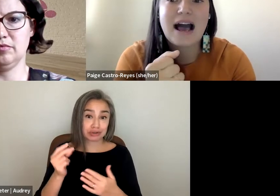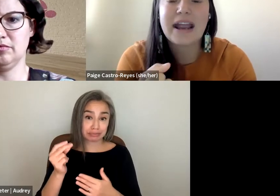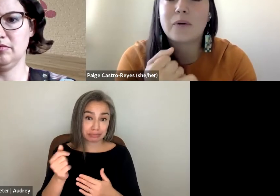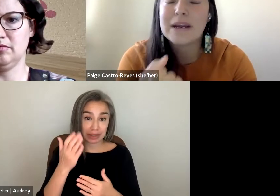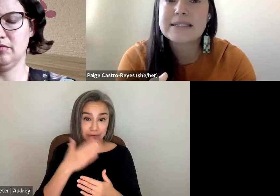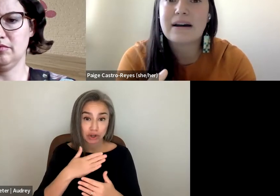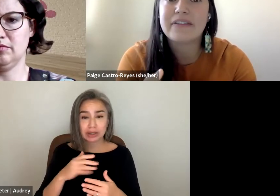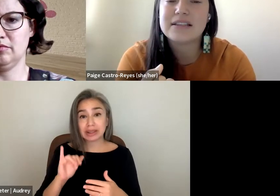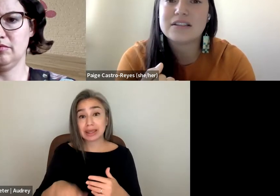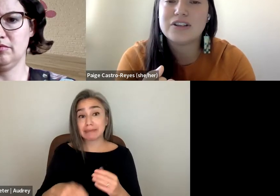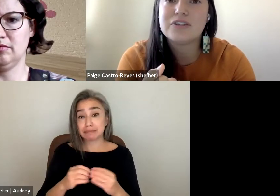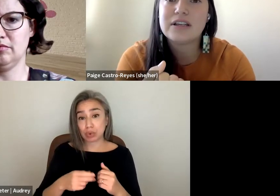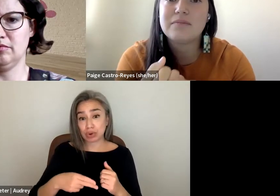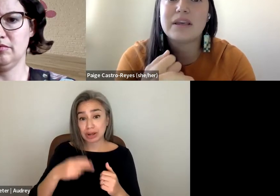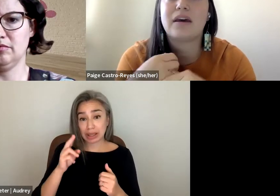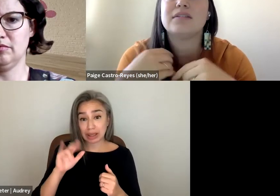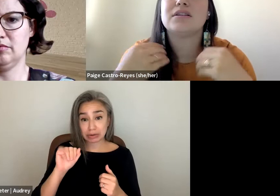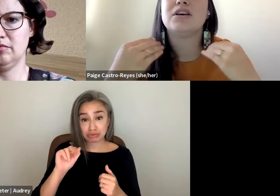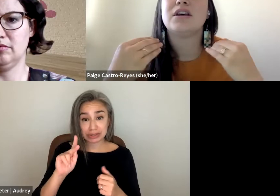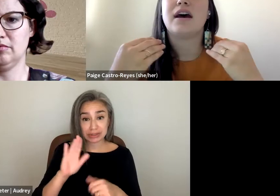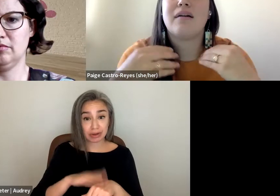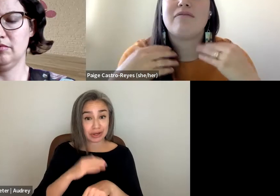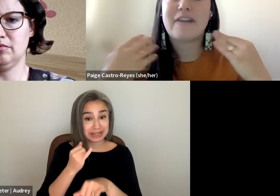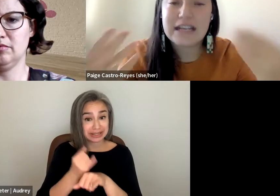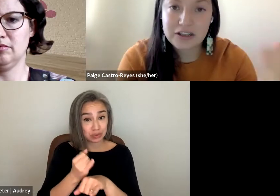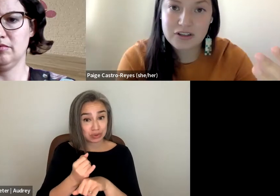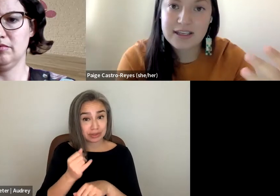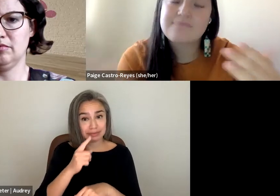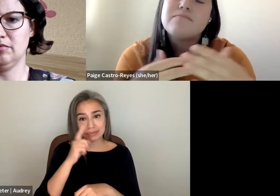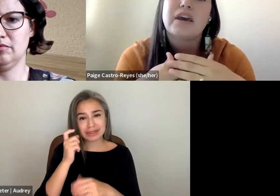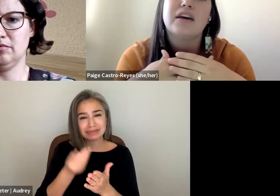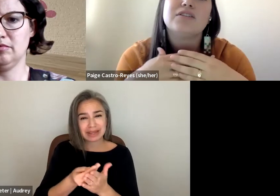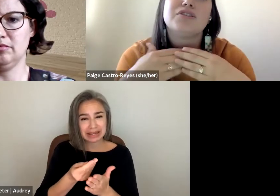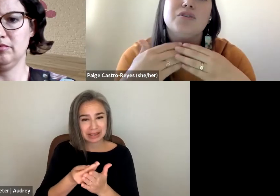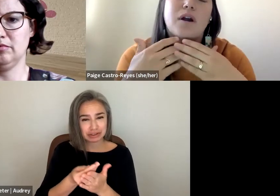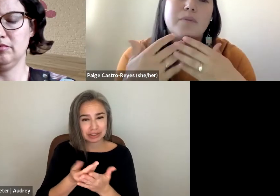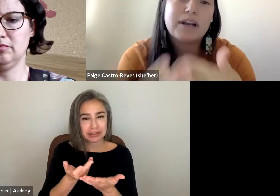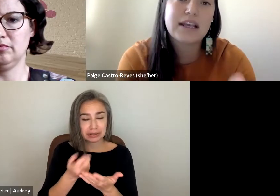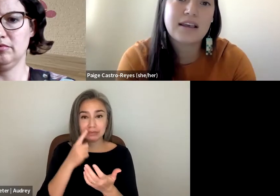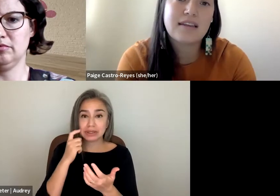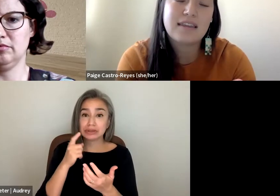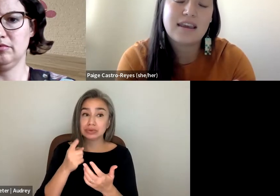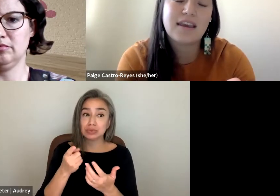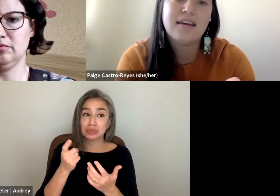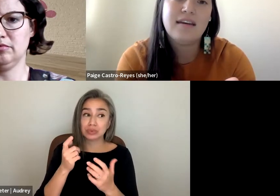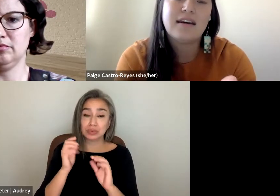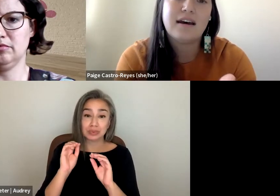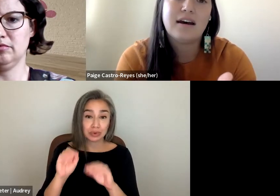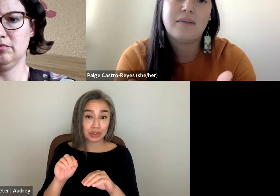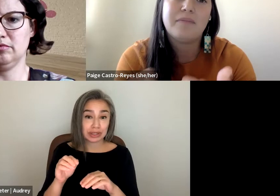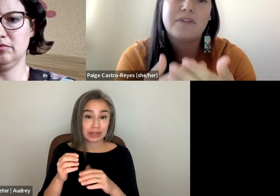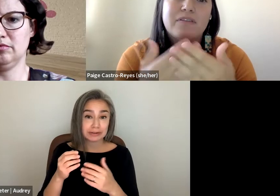does place a higher risk on the institution because financially, because you are putting the